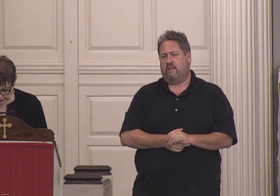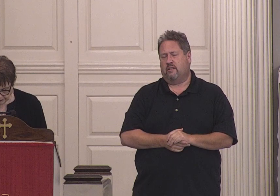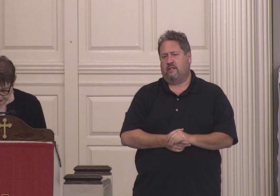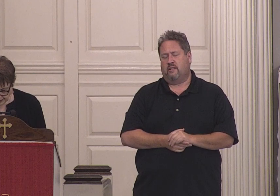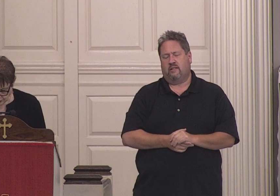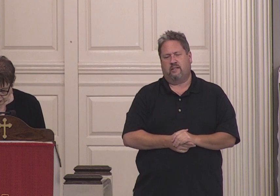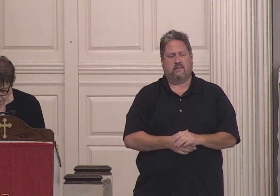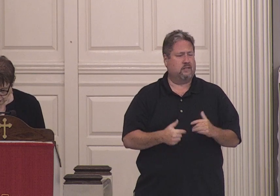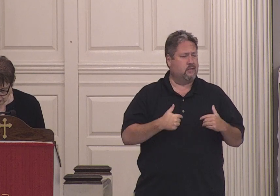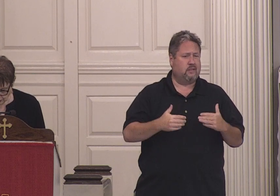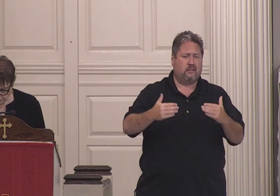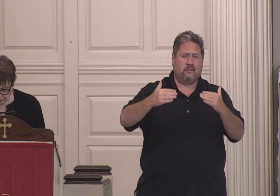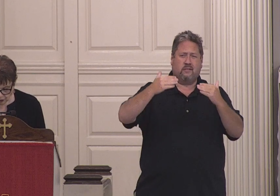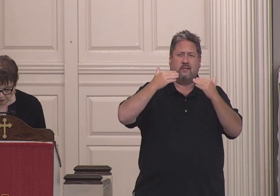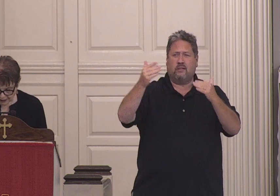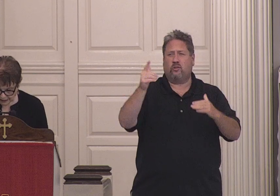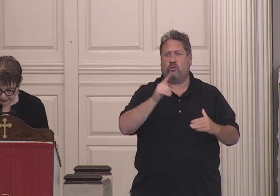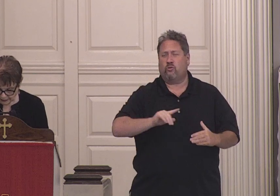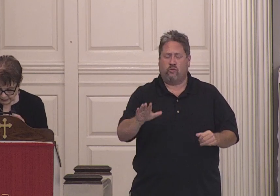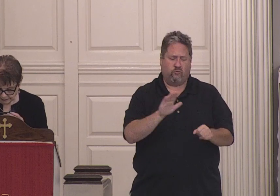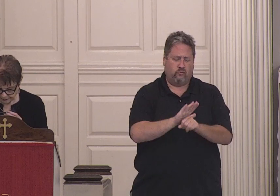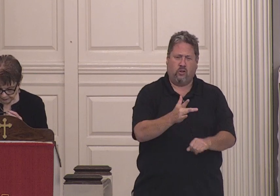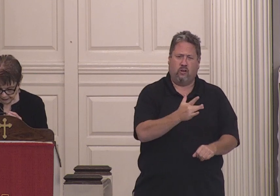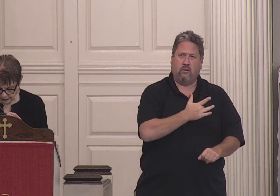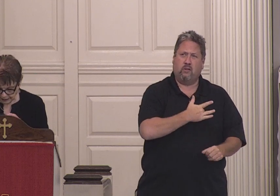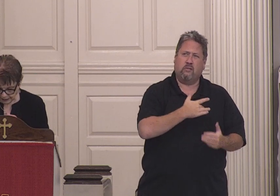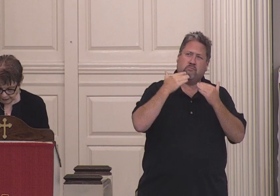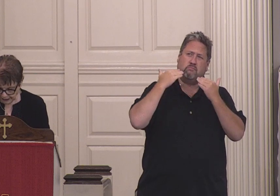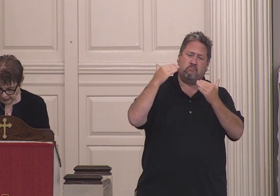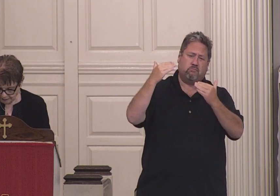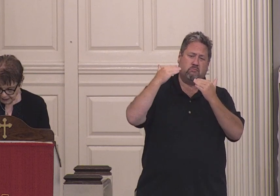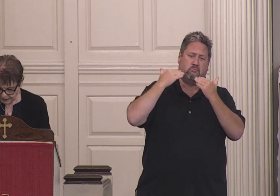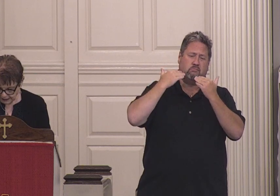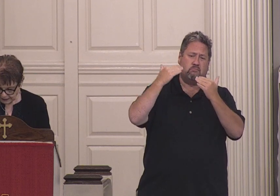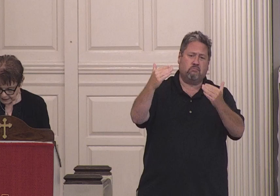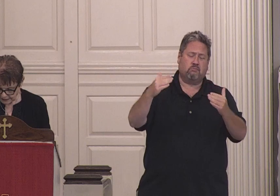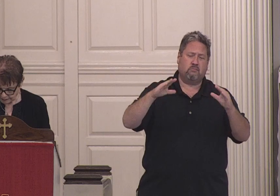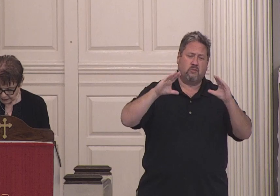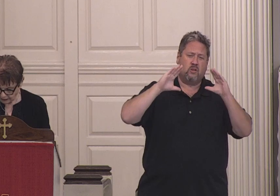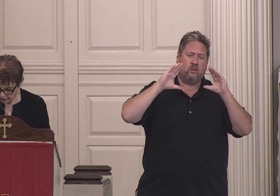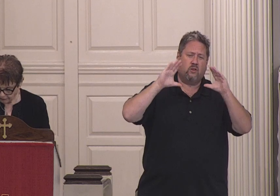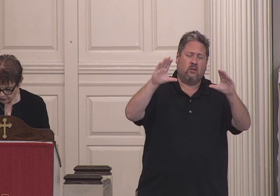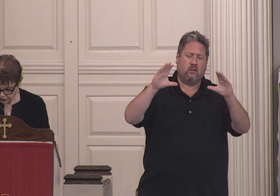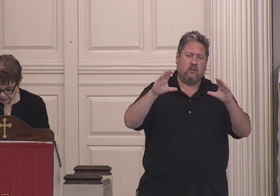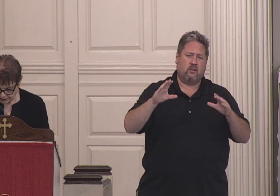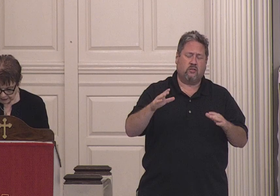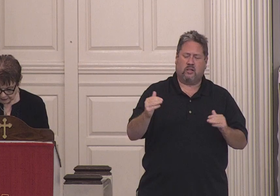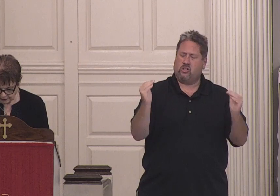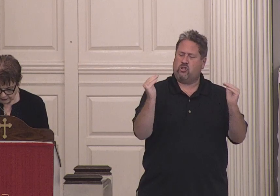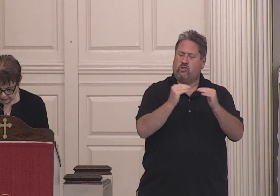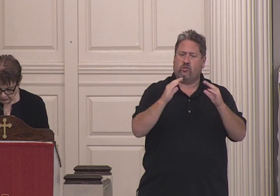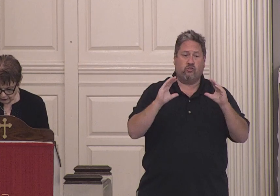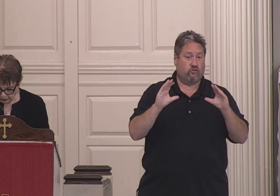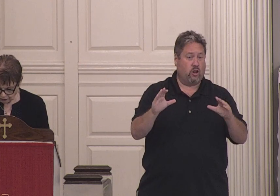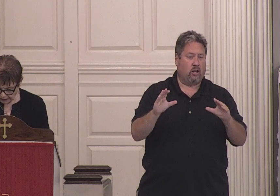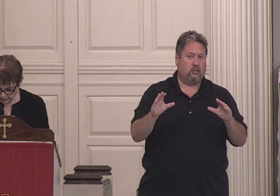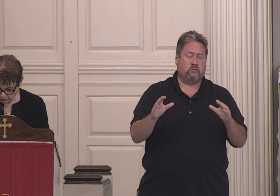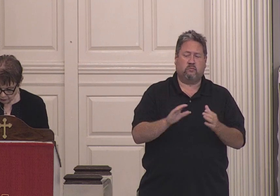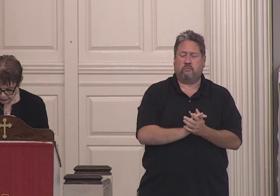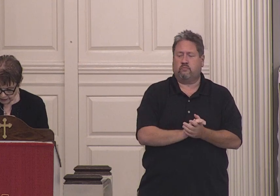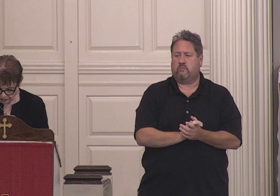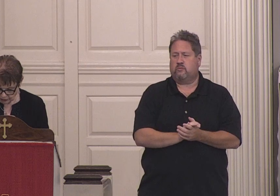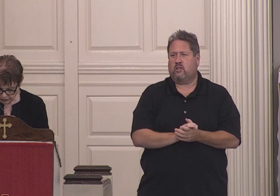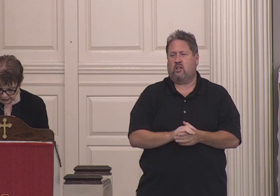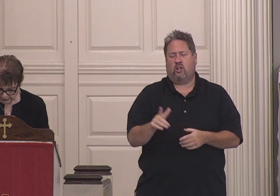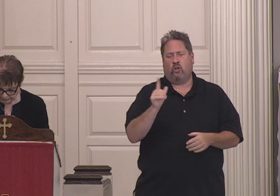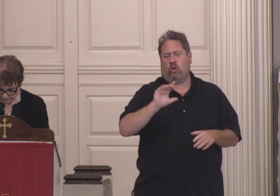I will give thanks to the Lord with all my heart, in the company and assembly of the just. Great are the